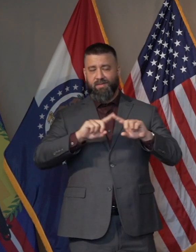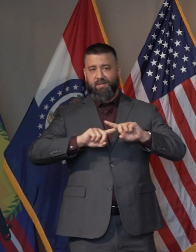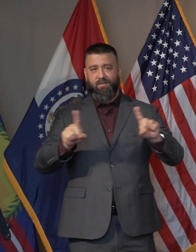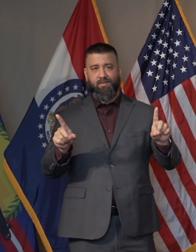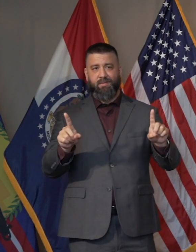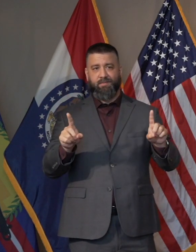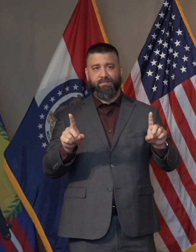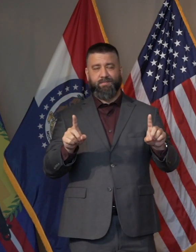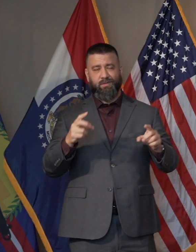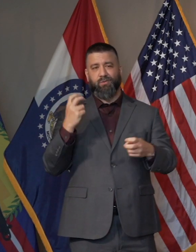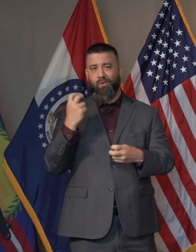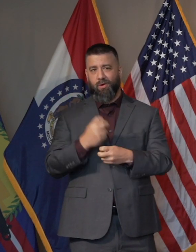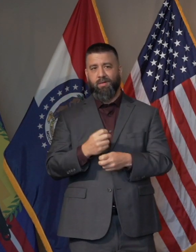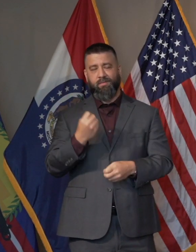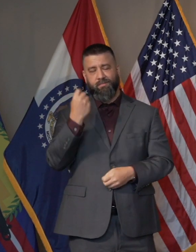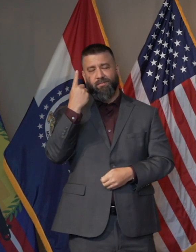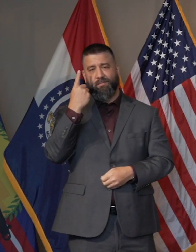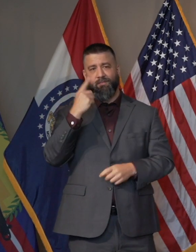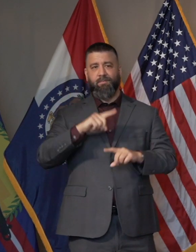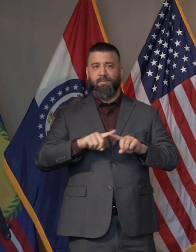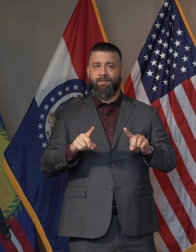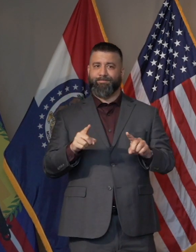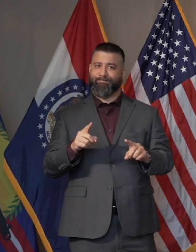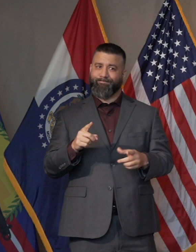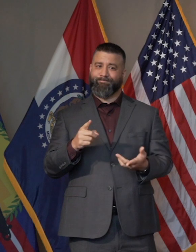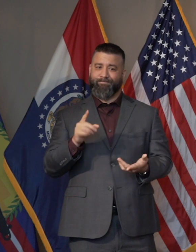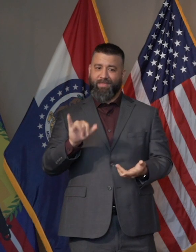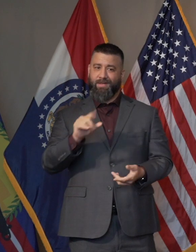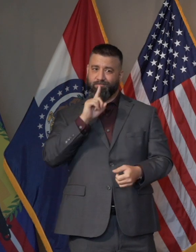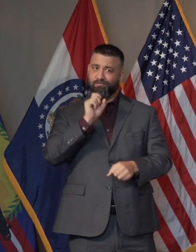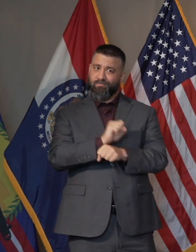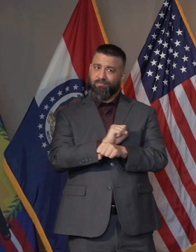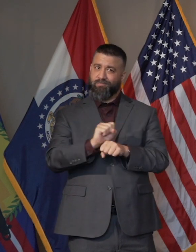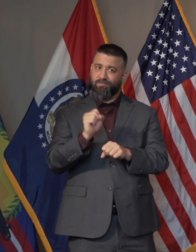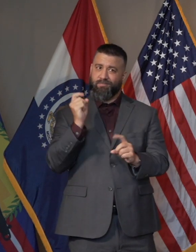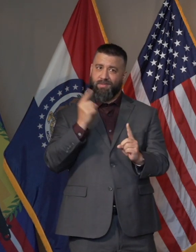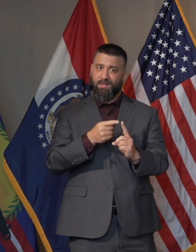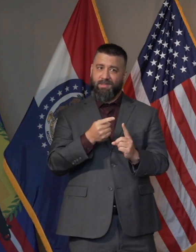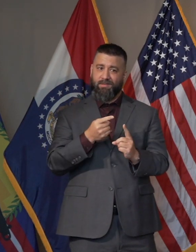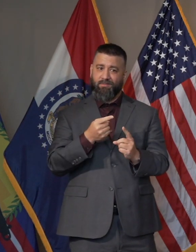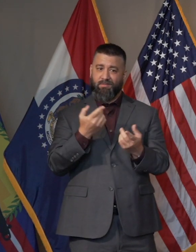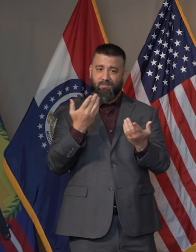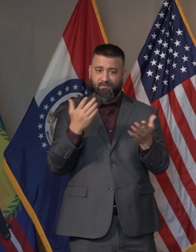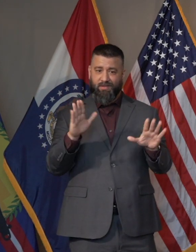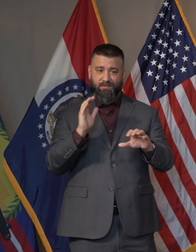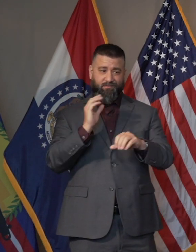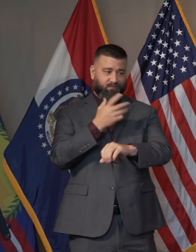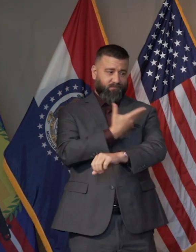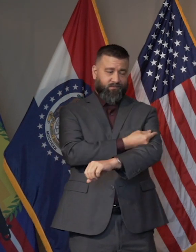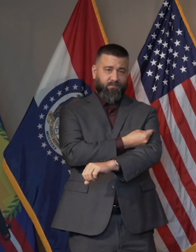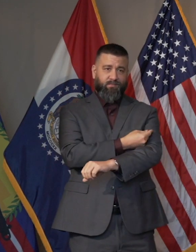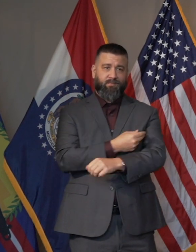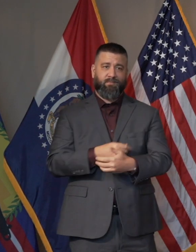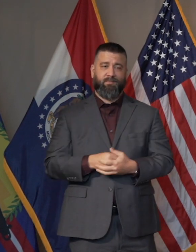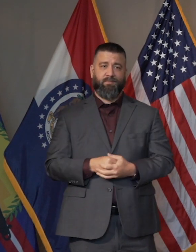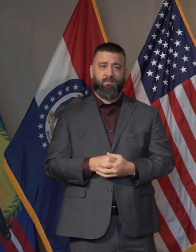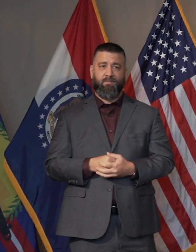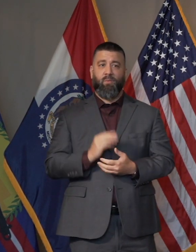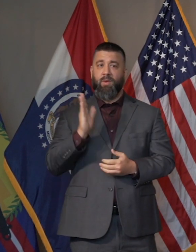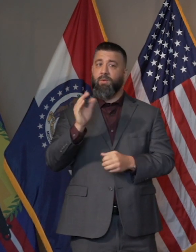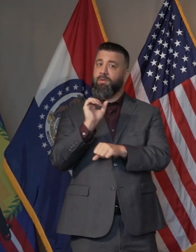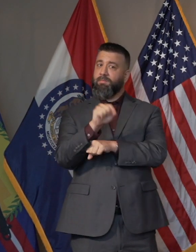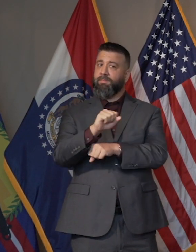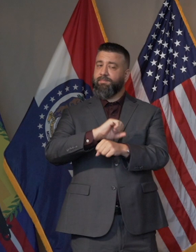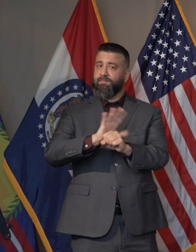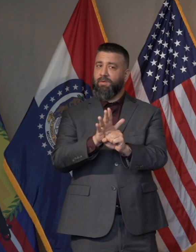It's a great hardship, but it is where we are for the next few months until we get to the other side of this. And there is another side, and we